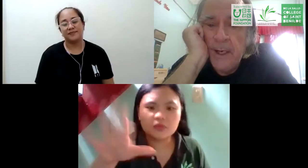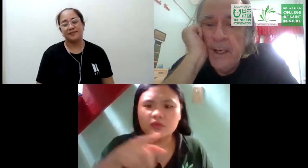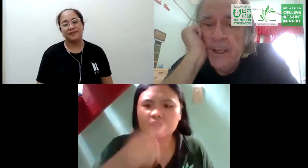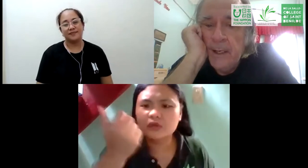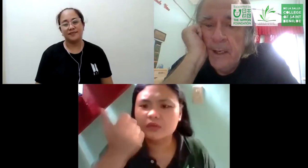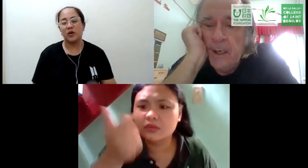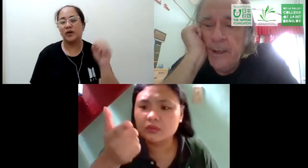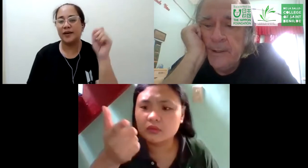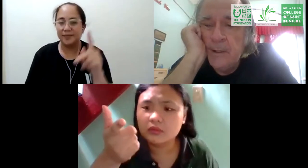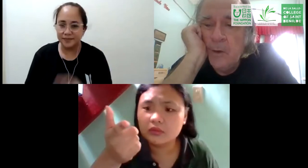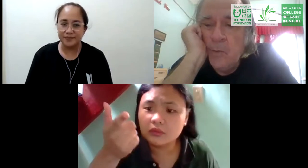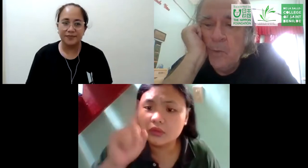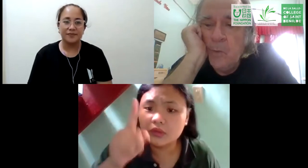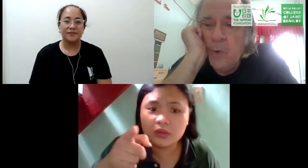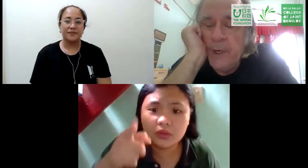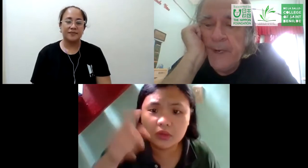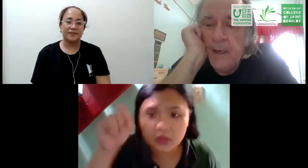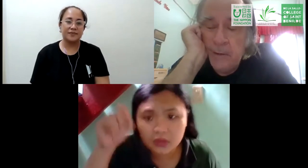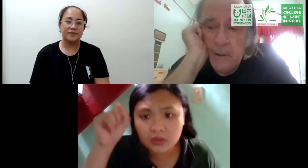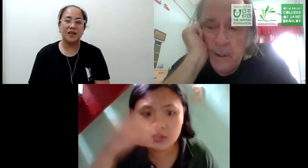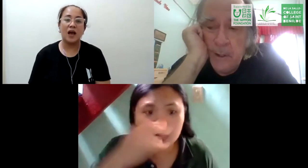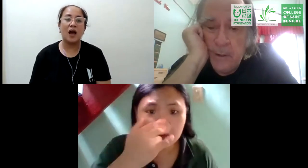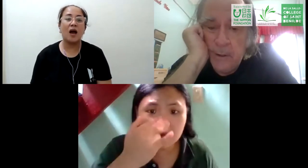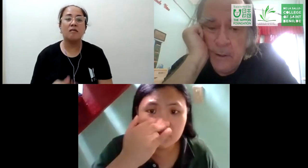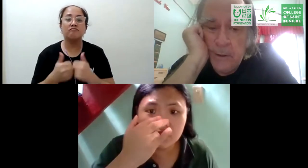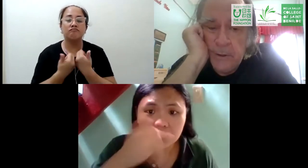done. All right. So what about